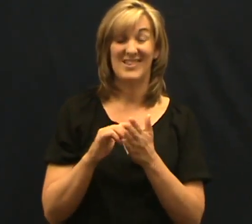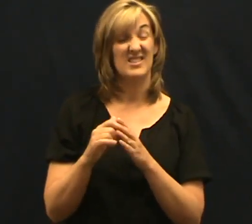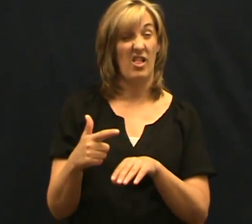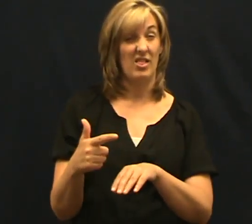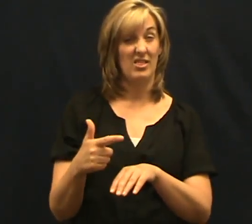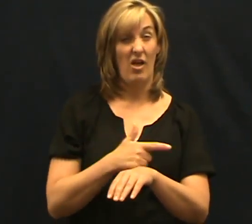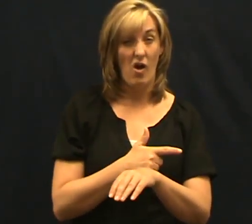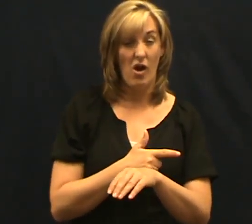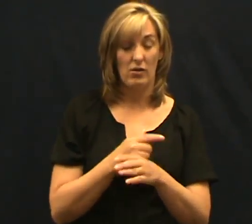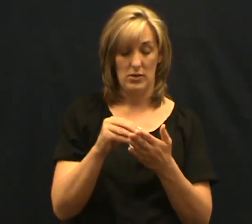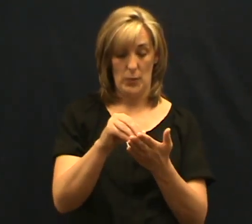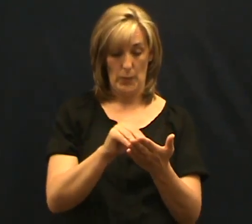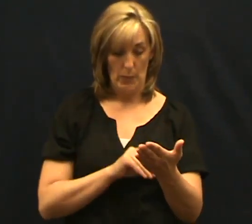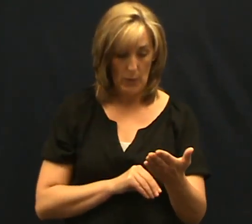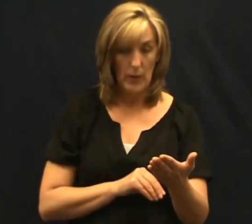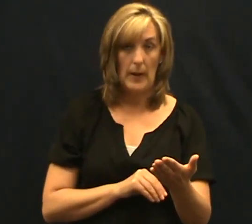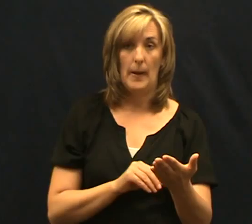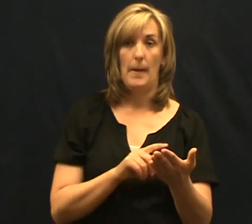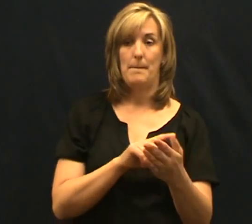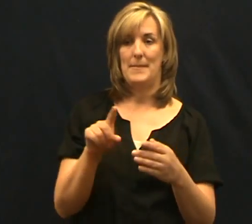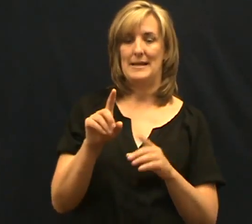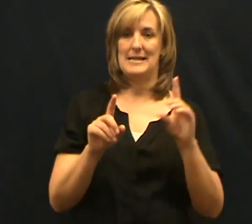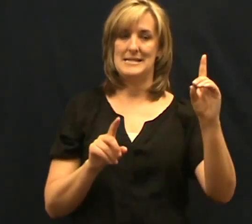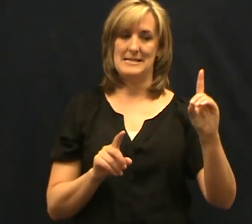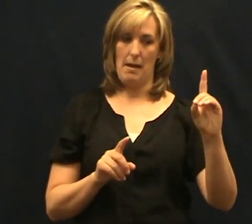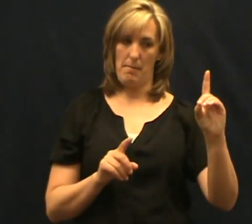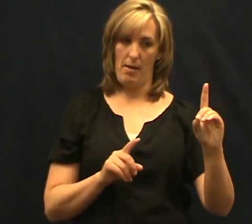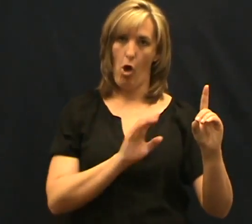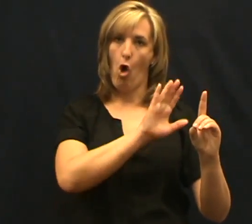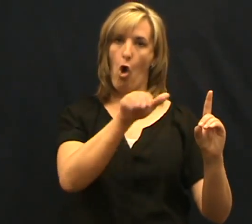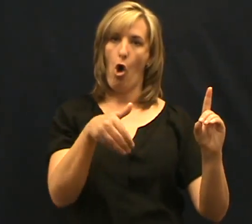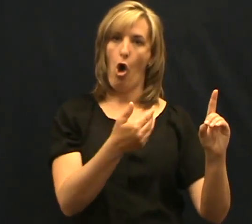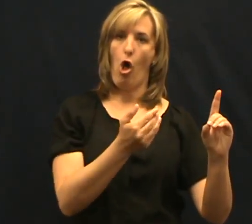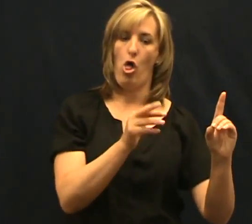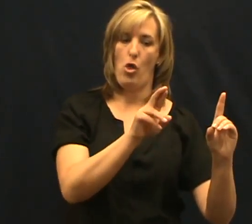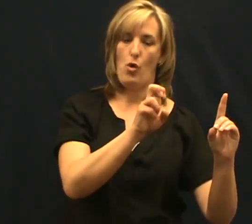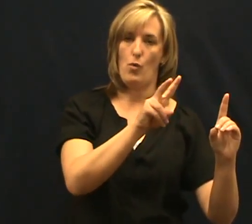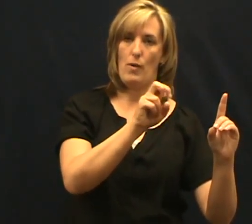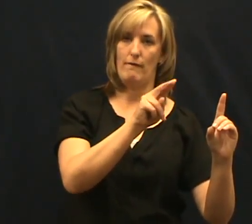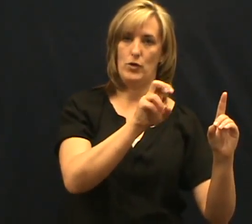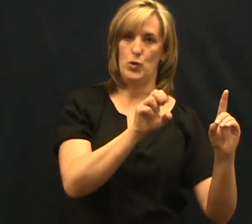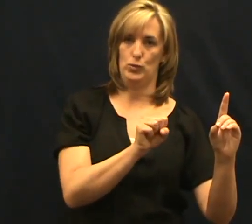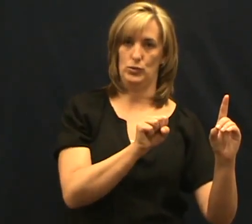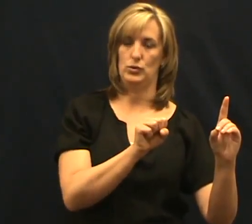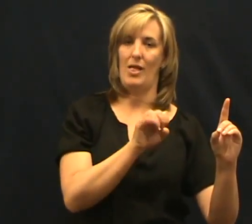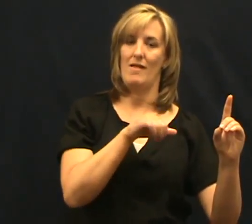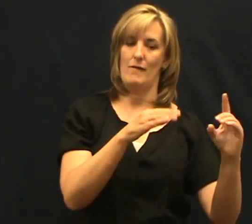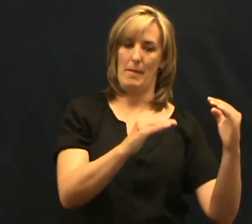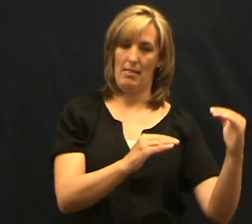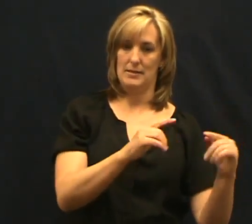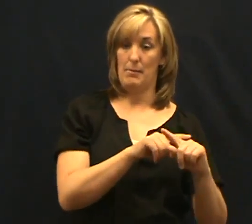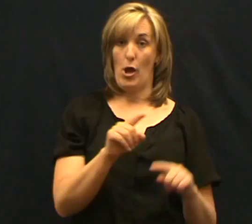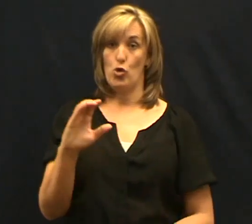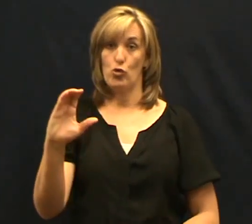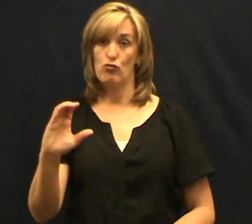debit all of your revenue accounts for the balance that's in each of those accounts, and you credit all of your expense